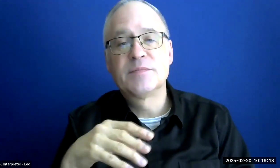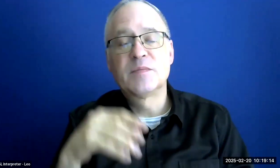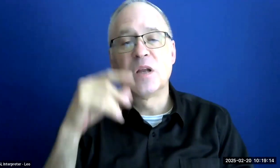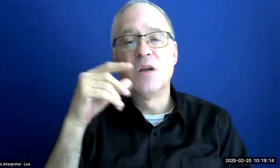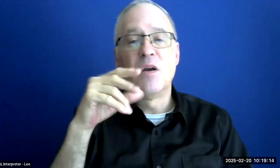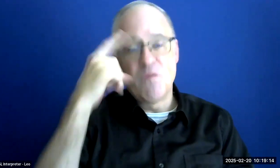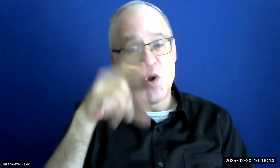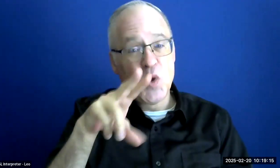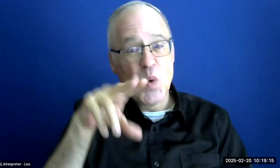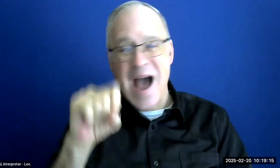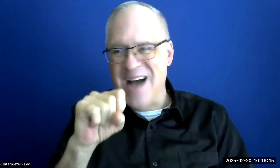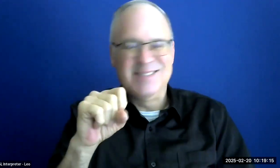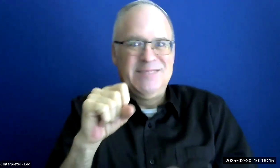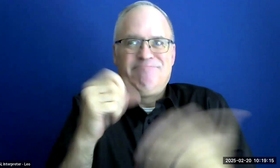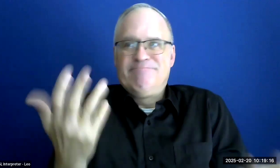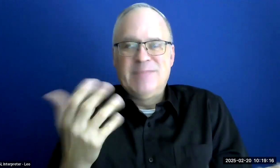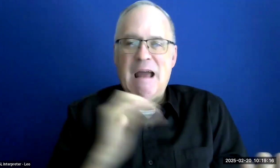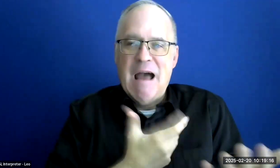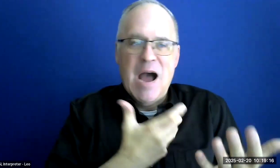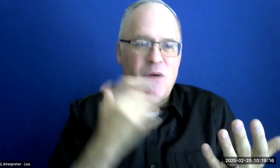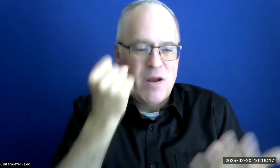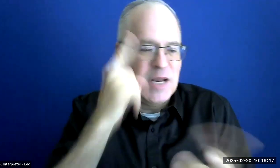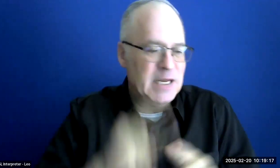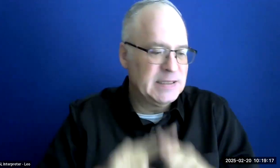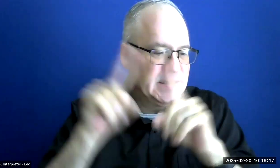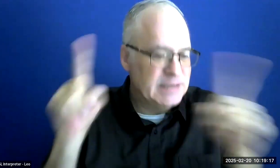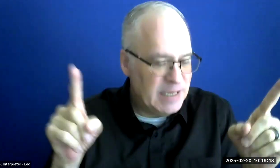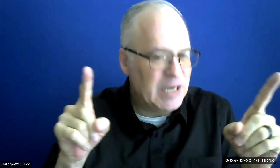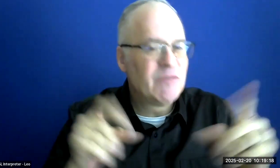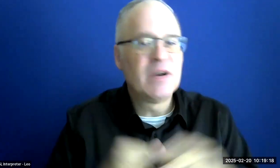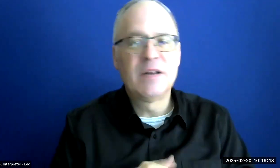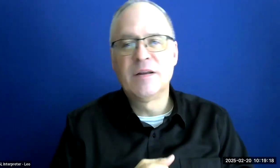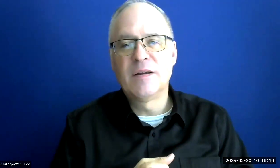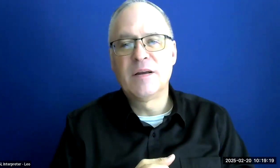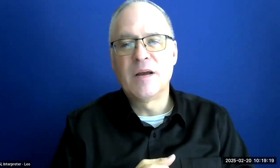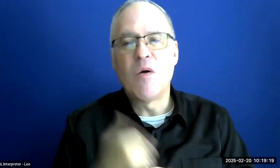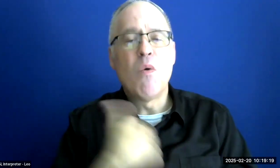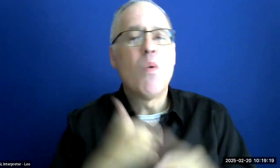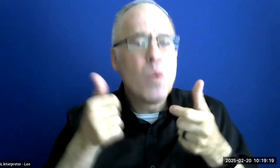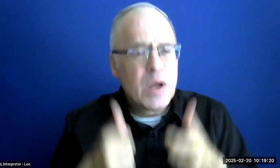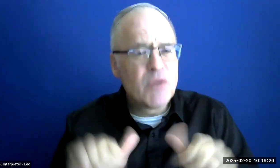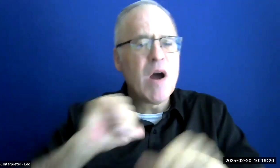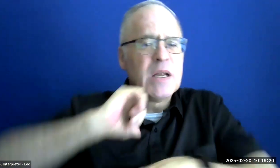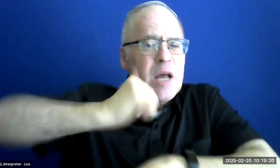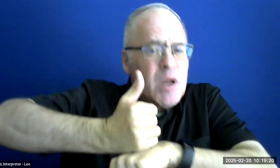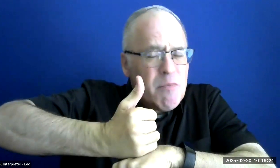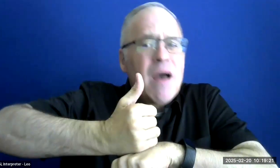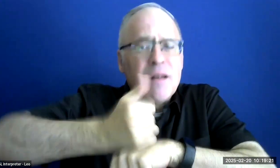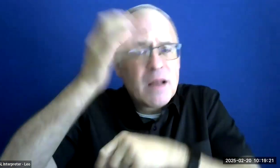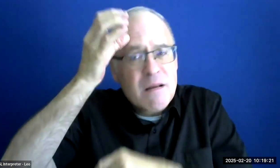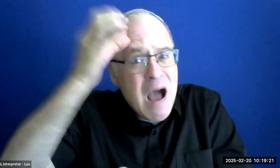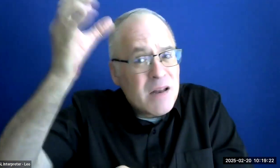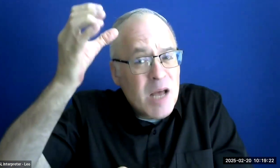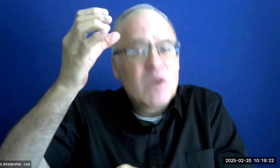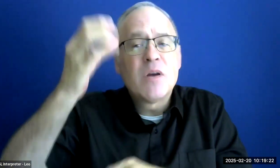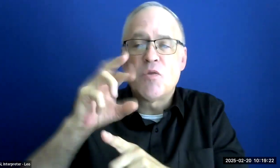regionalization. As a package of legislation, worldwide regionalization seeks to implement the concept of regionalization in